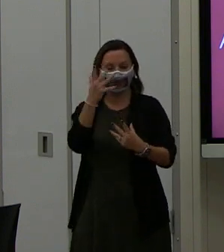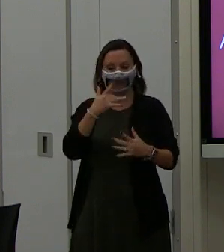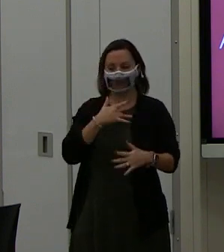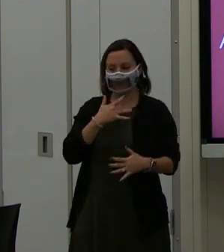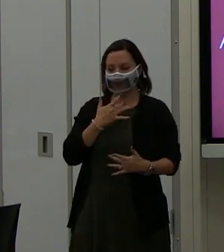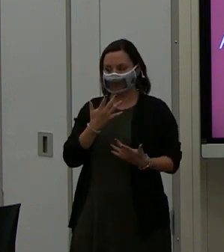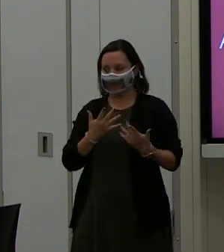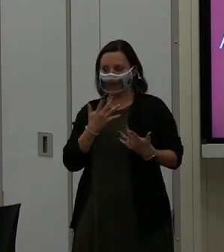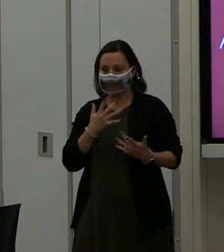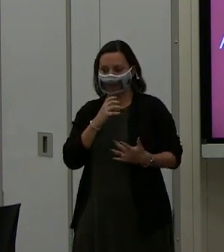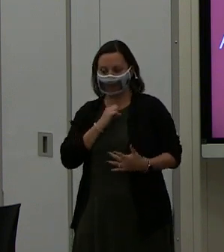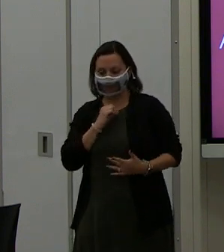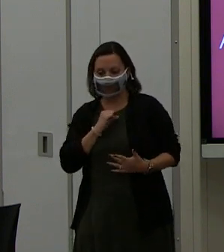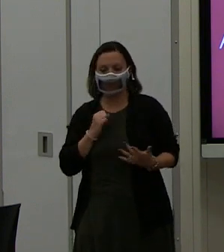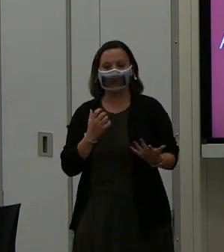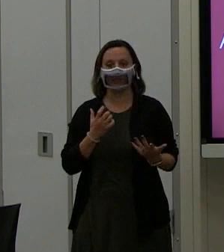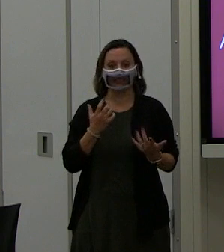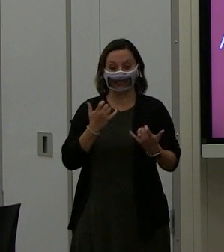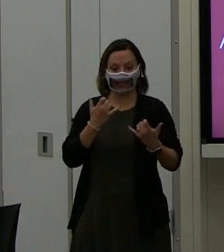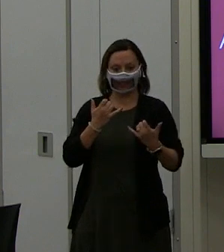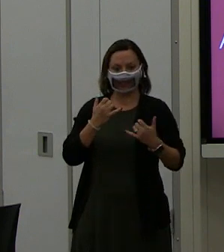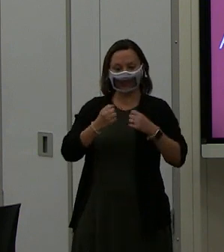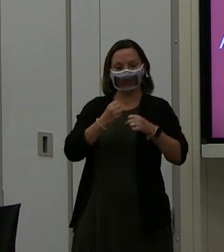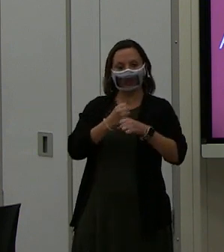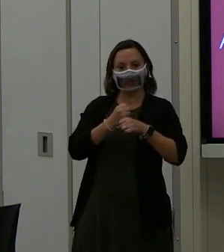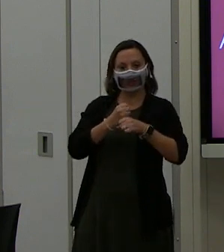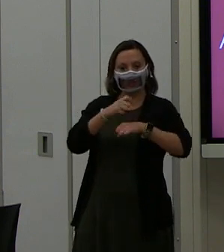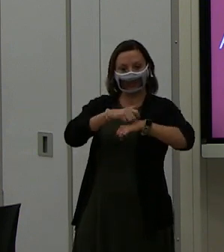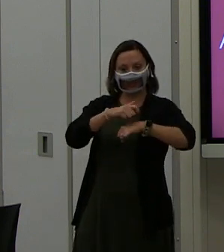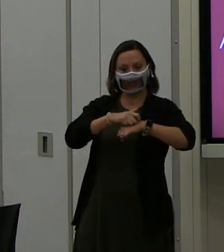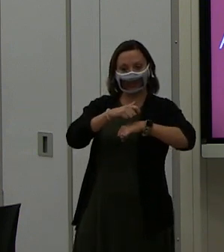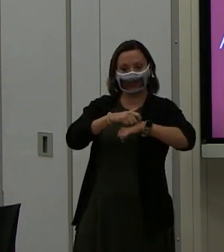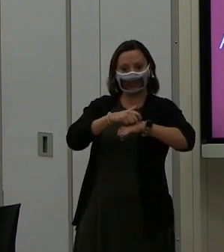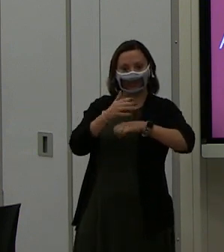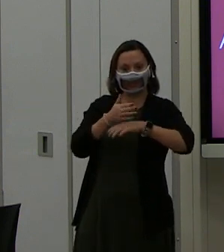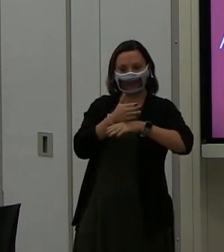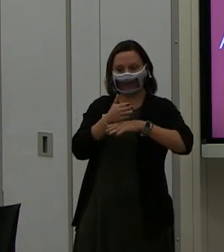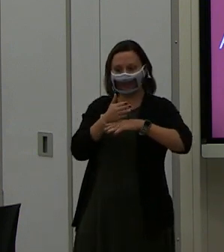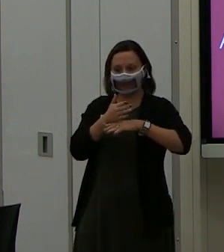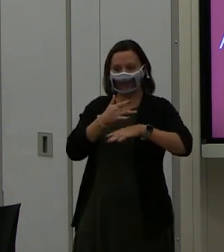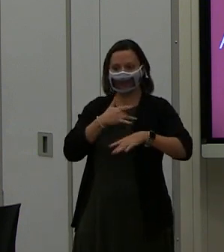dated. This year, the timing of this presentation makes the information feel